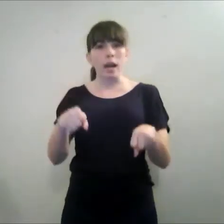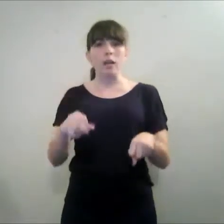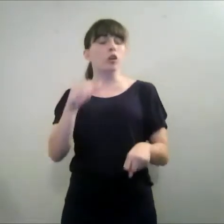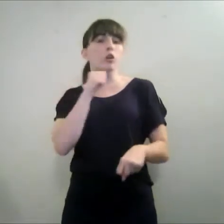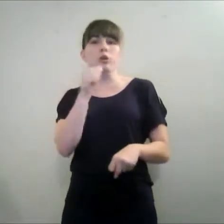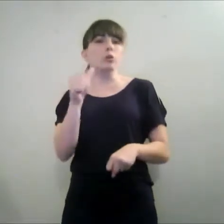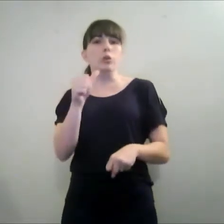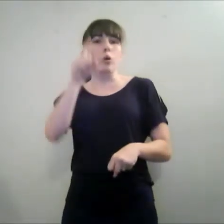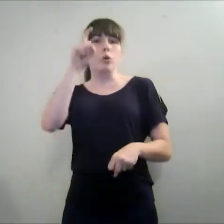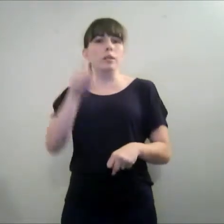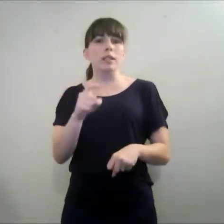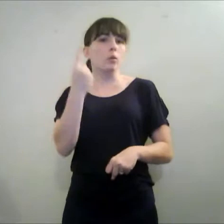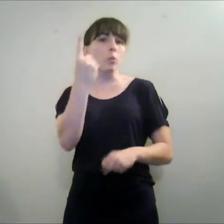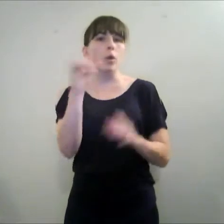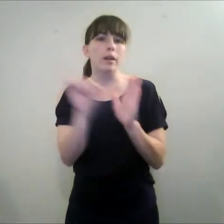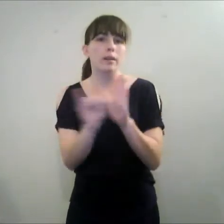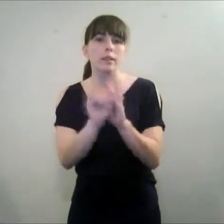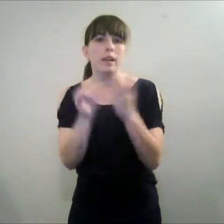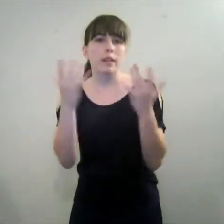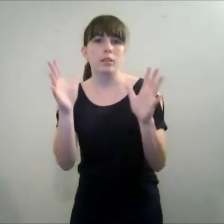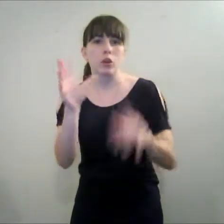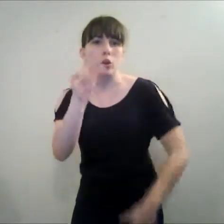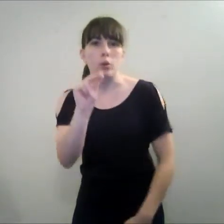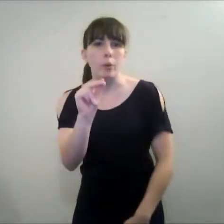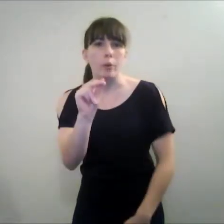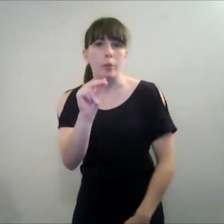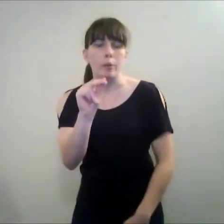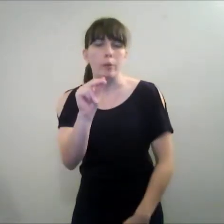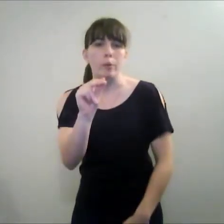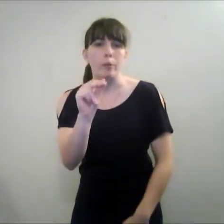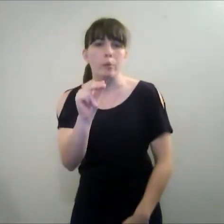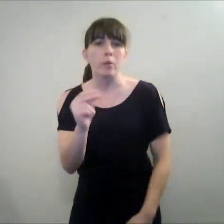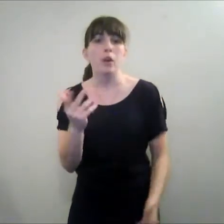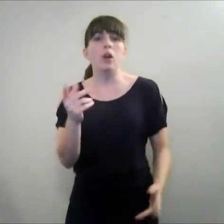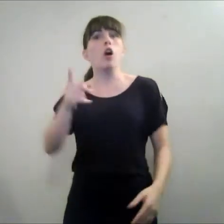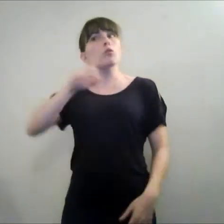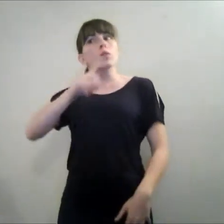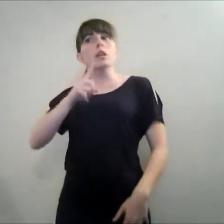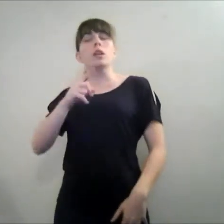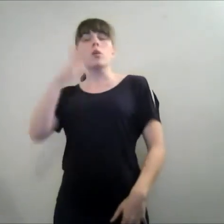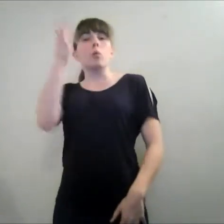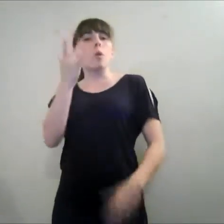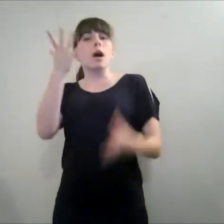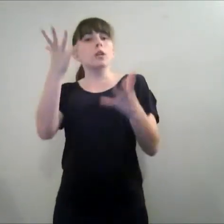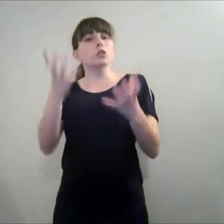to really know who someone was on Facebook unless you wanted to abuse them and harass them in some way? That doesn't work properly.